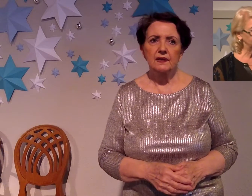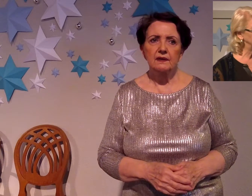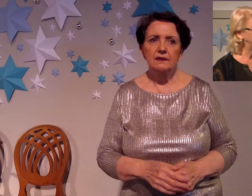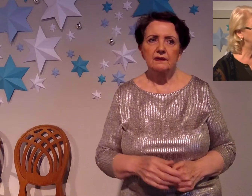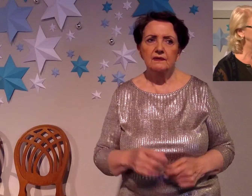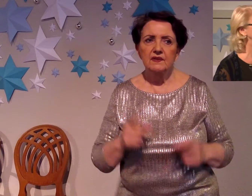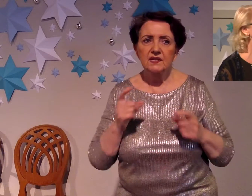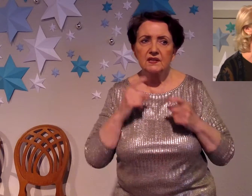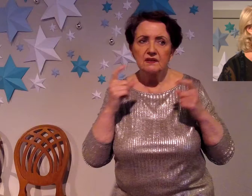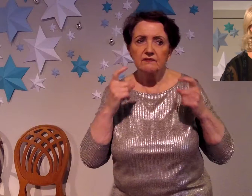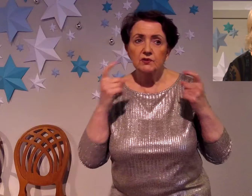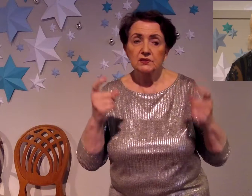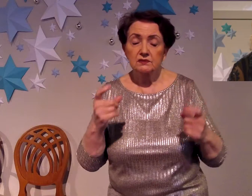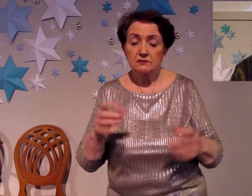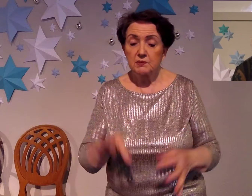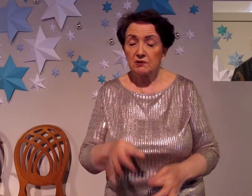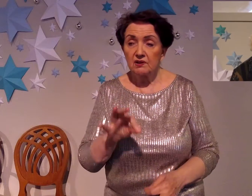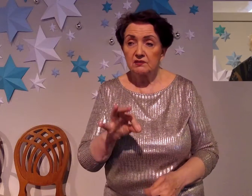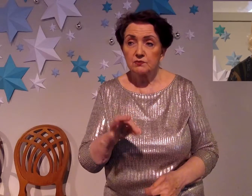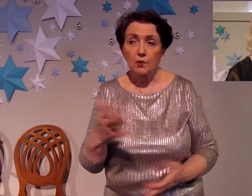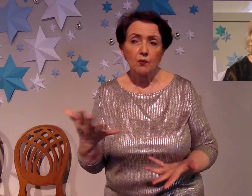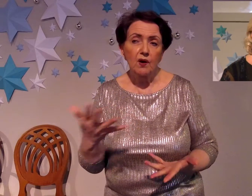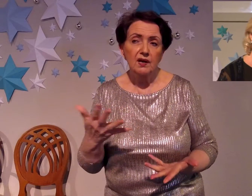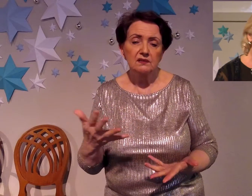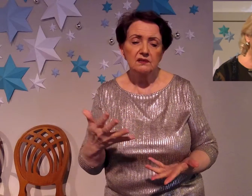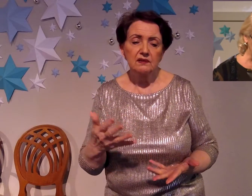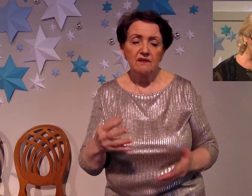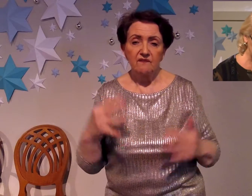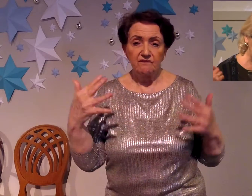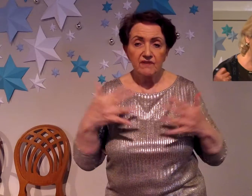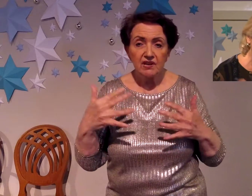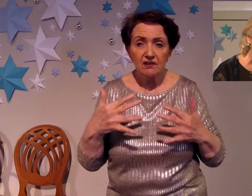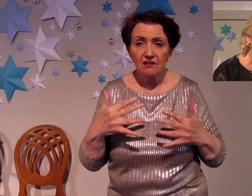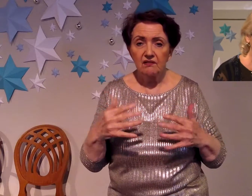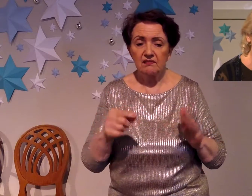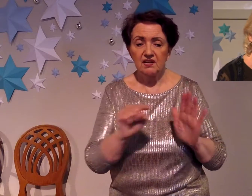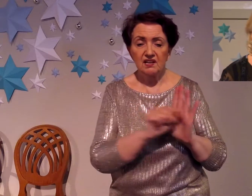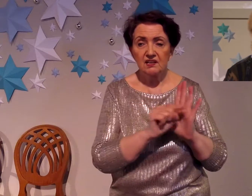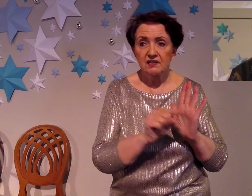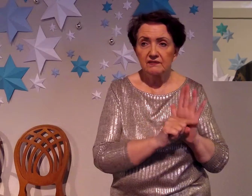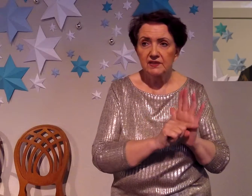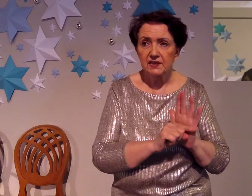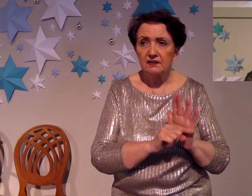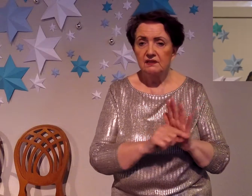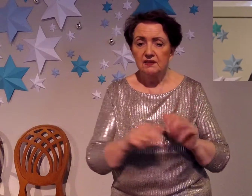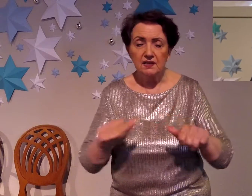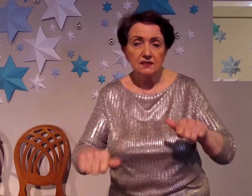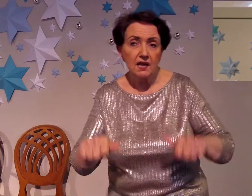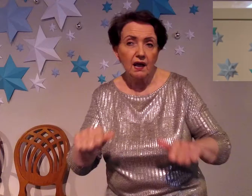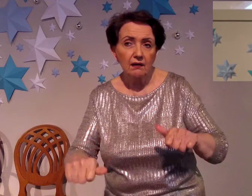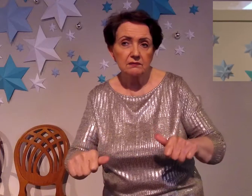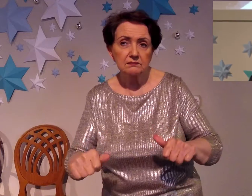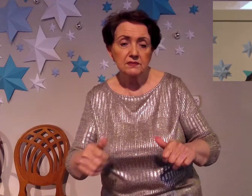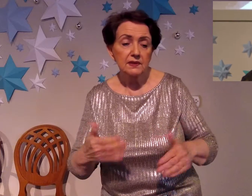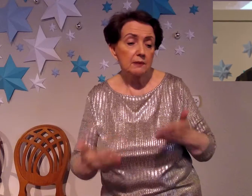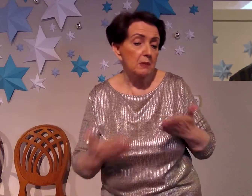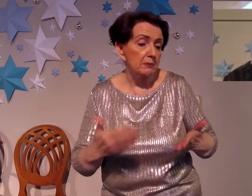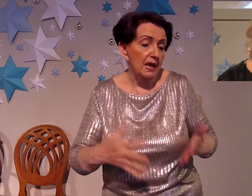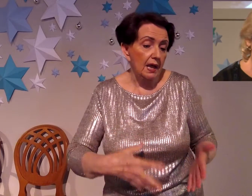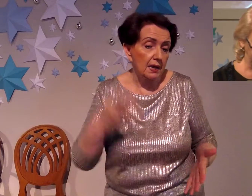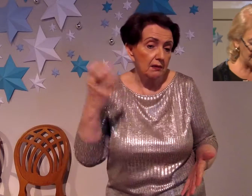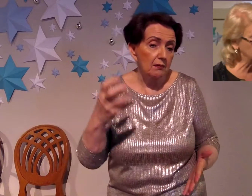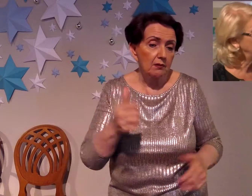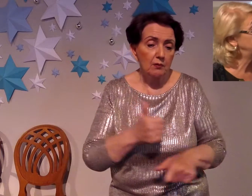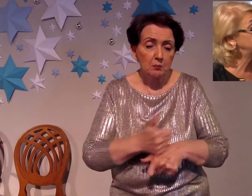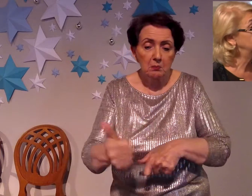were fear and negativity and doubt. Our evil spirits might be anger or blame. They might be